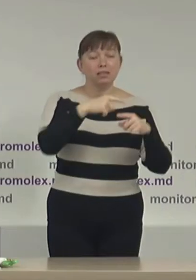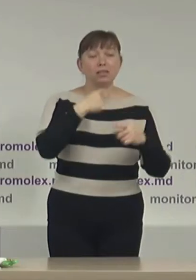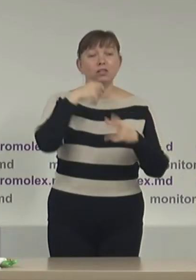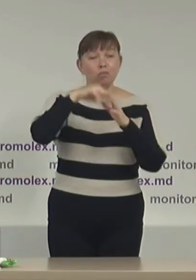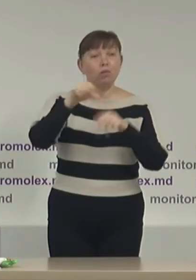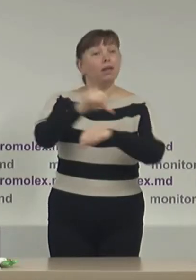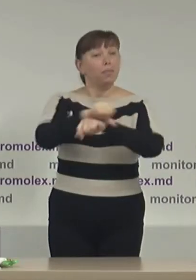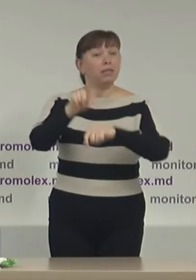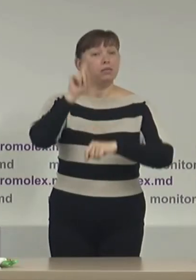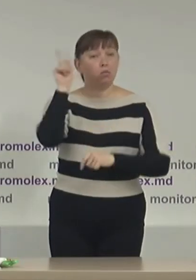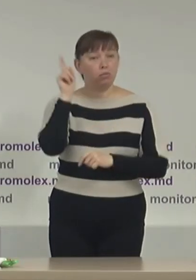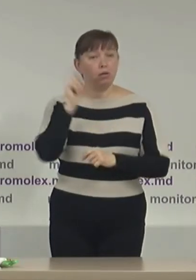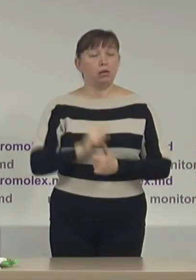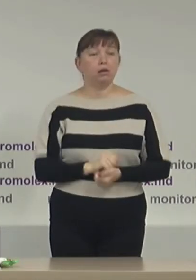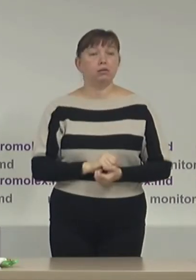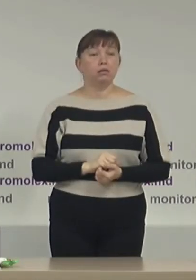several polling stations abroad.